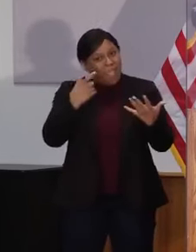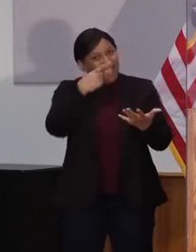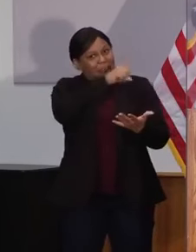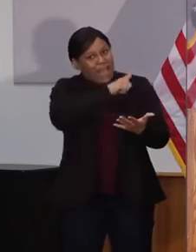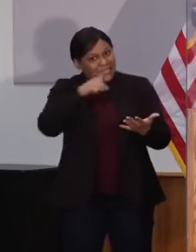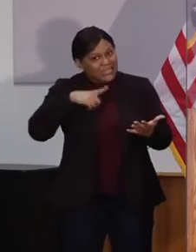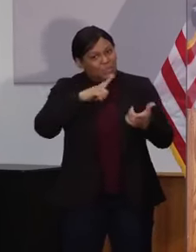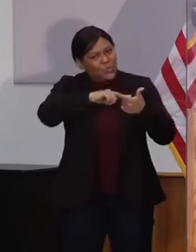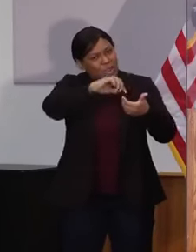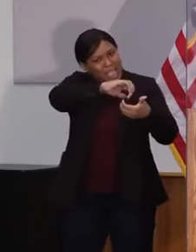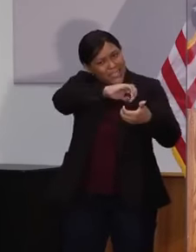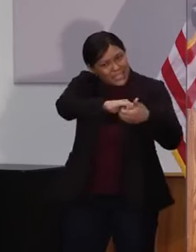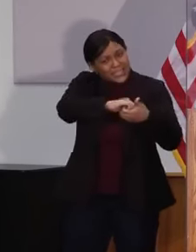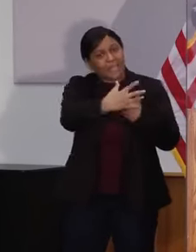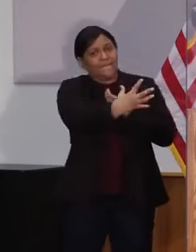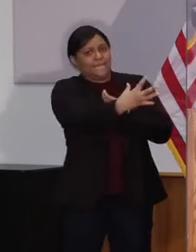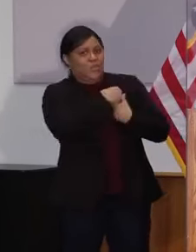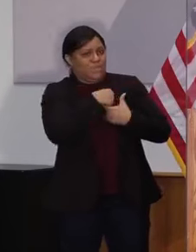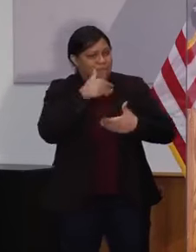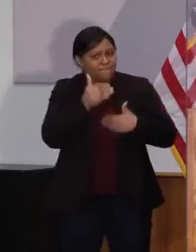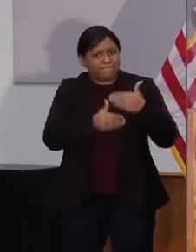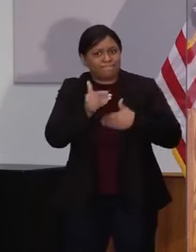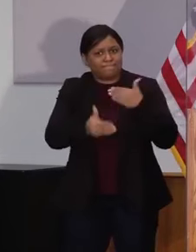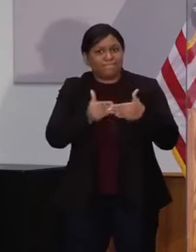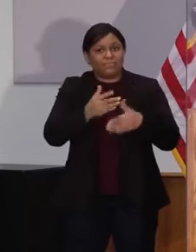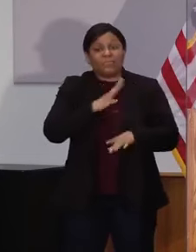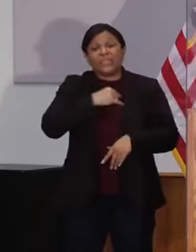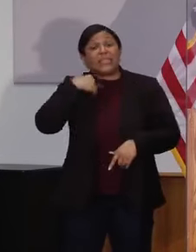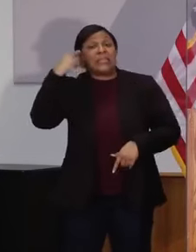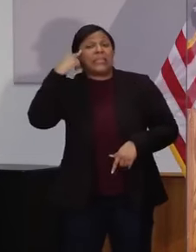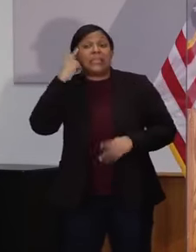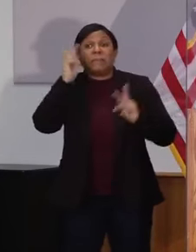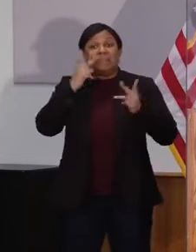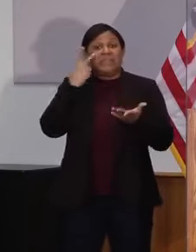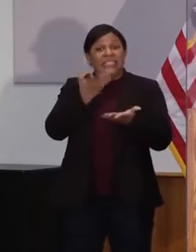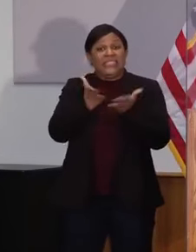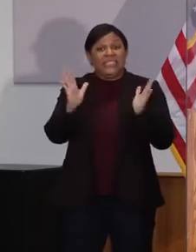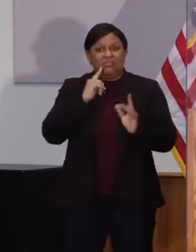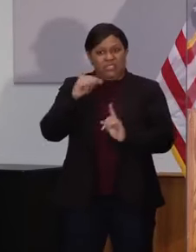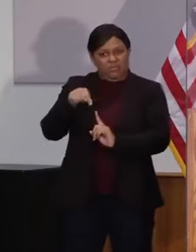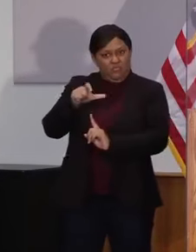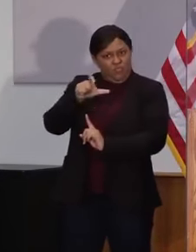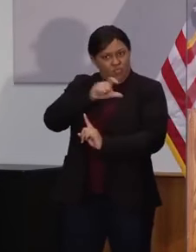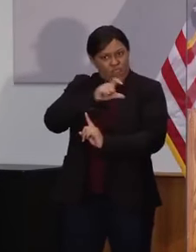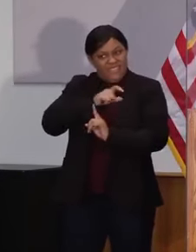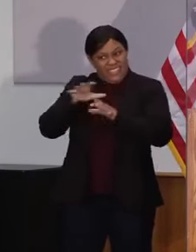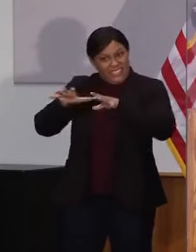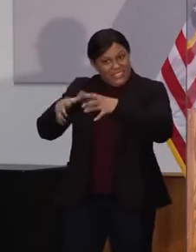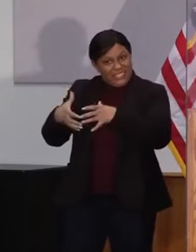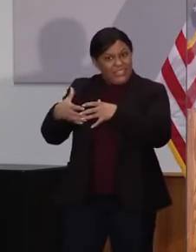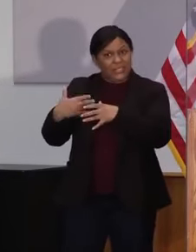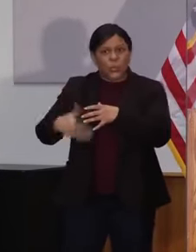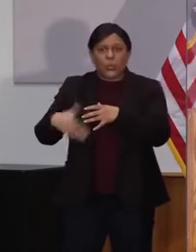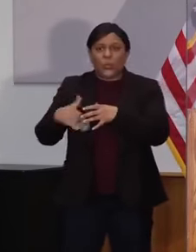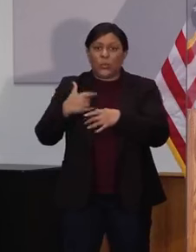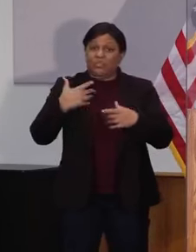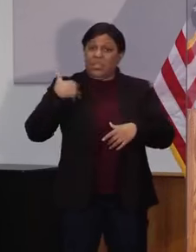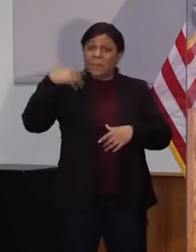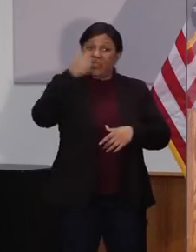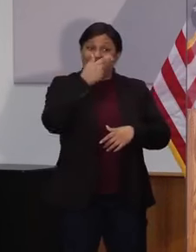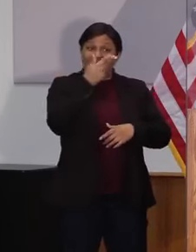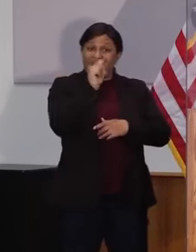I can do what I can do, and I think people are seeing this. These are law enforcement activities, and as Commissioner Harrington said, they're under